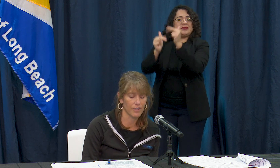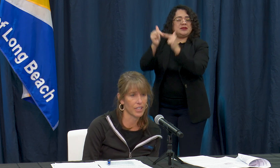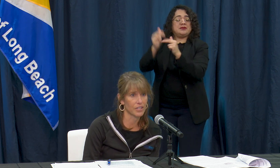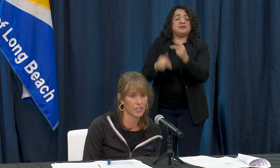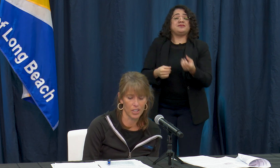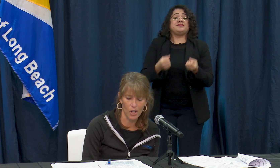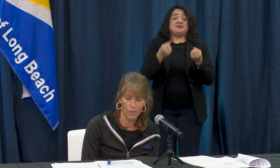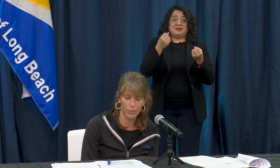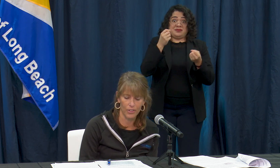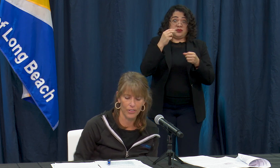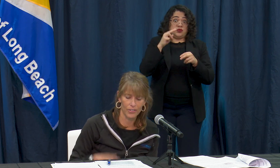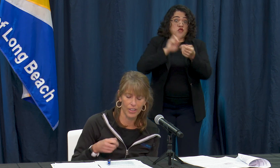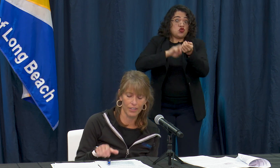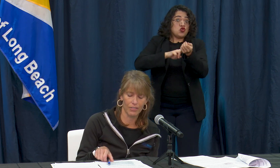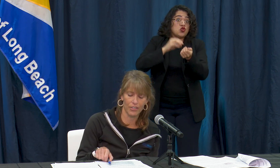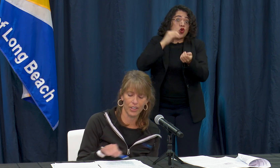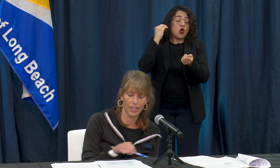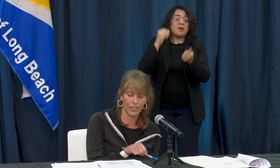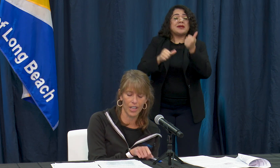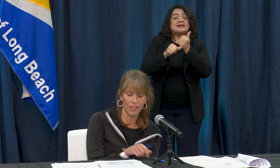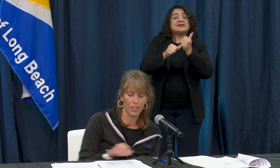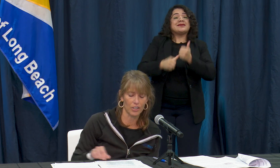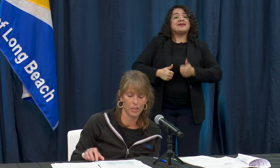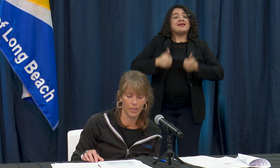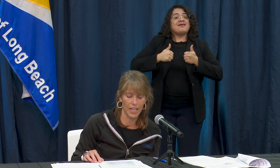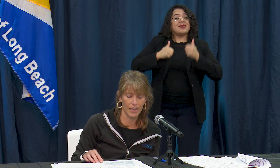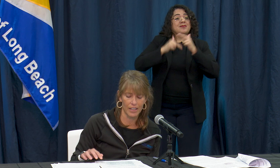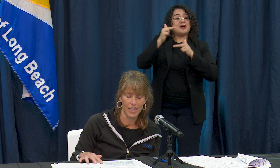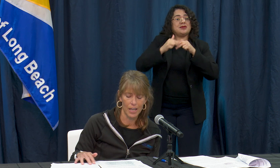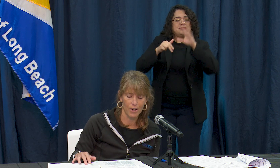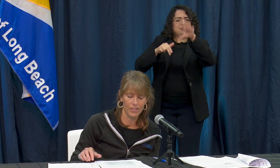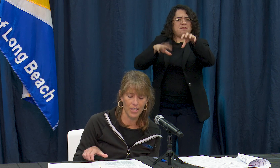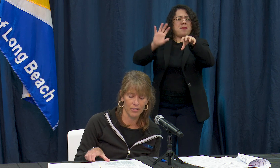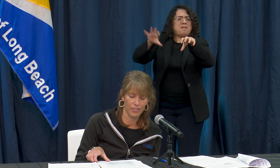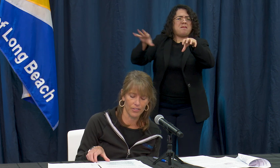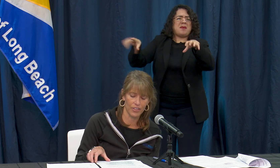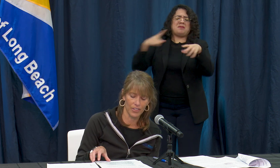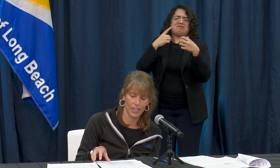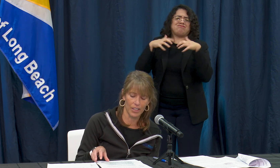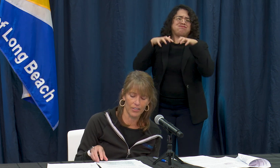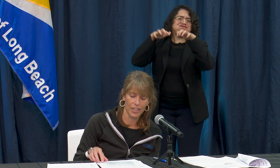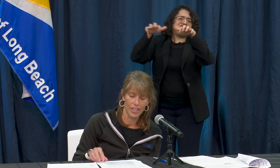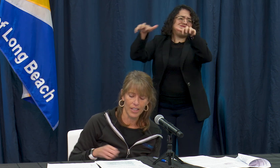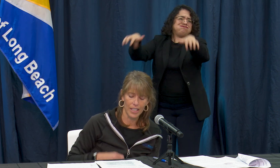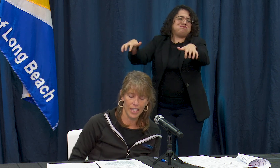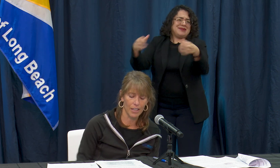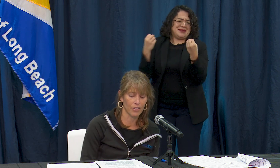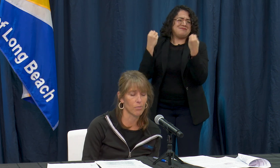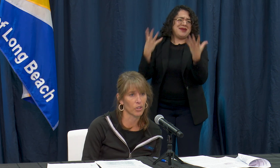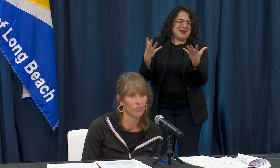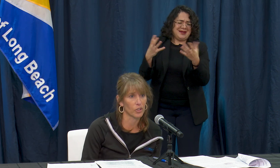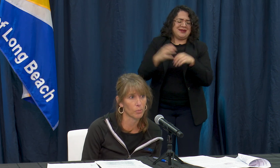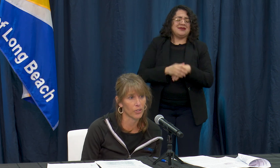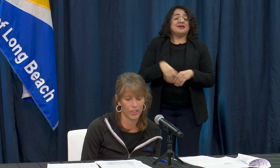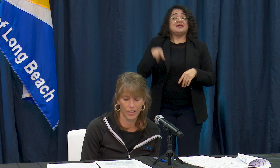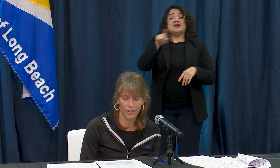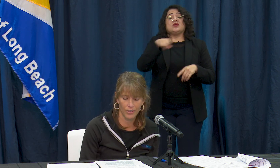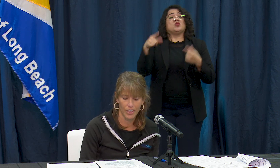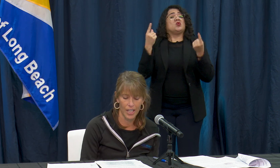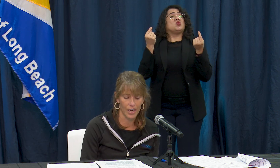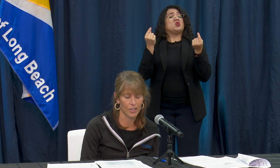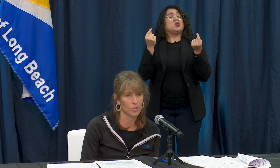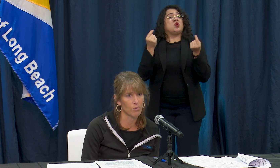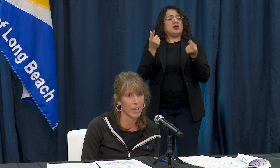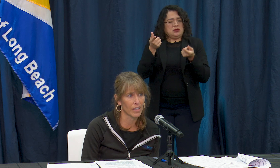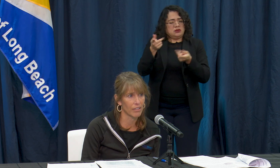there are hundreds of these nursing homes, assisted living facilities, and other long-term care and residential facilities that care for our most vulnerable